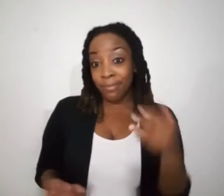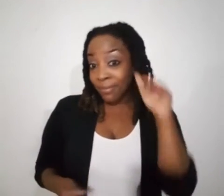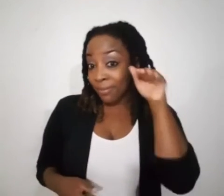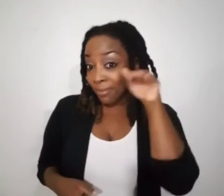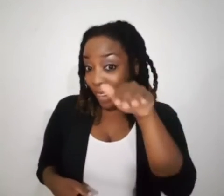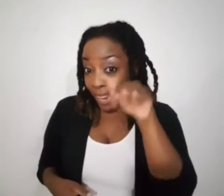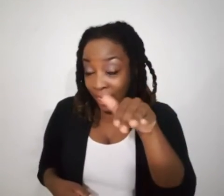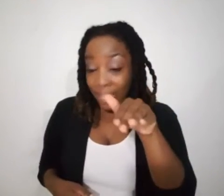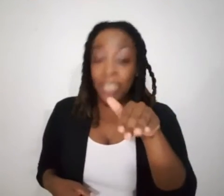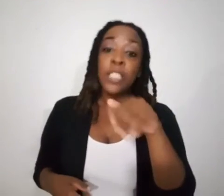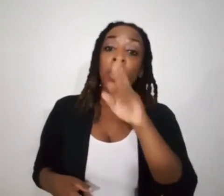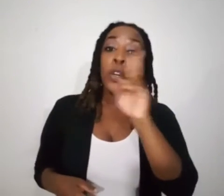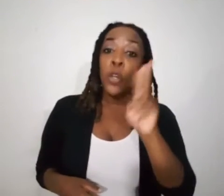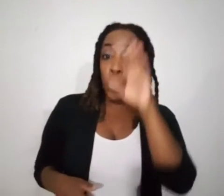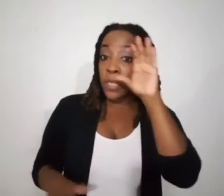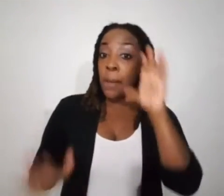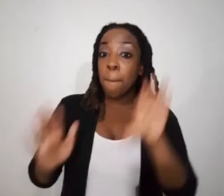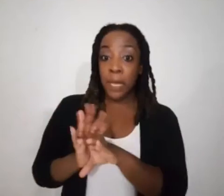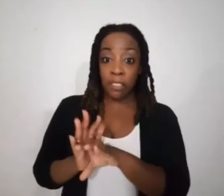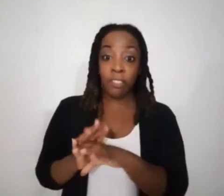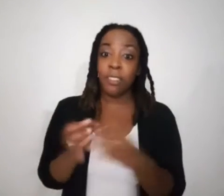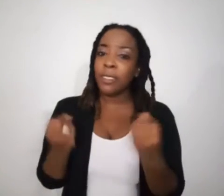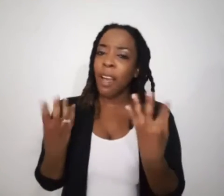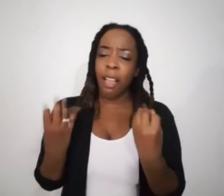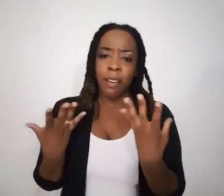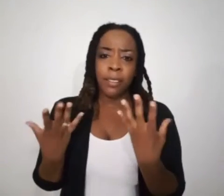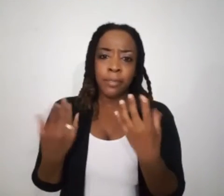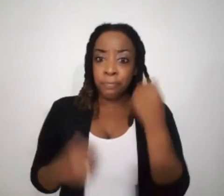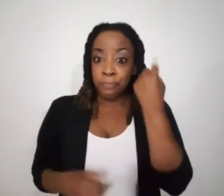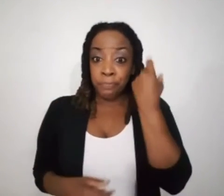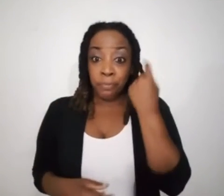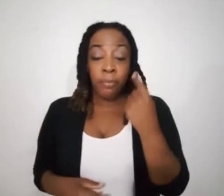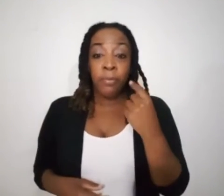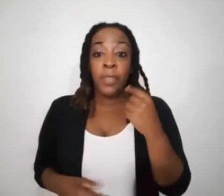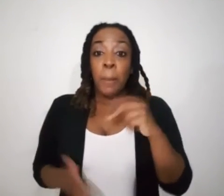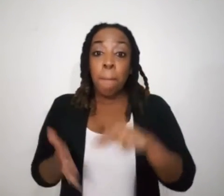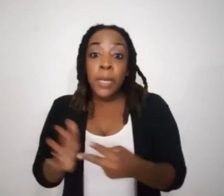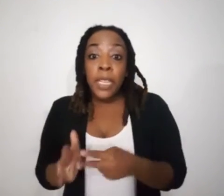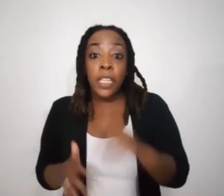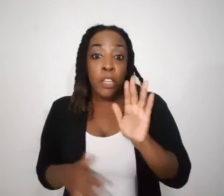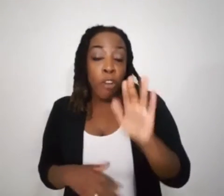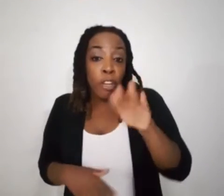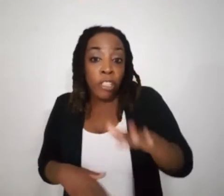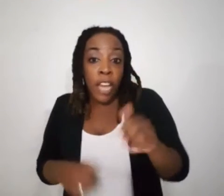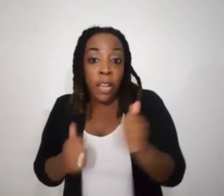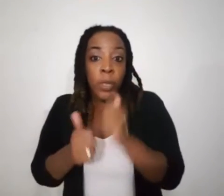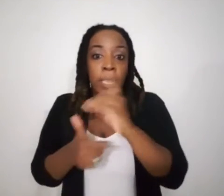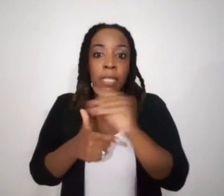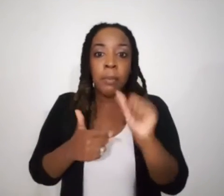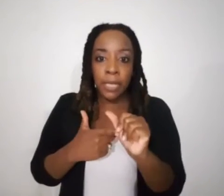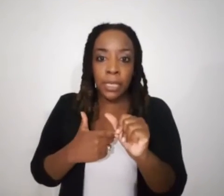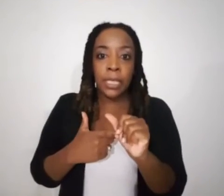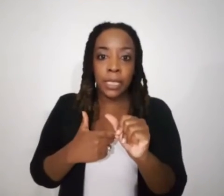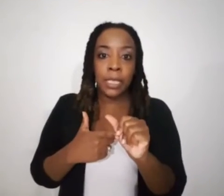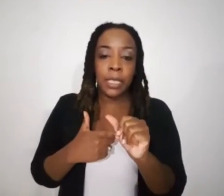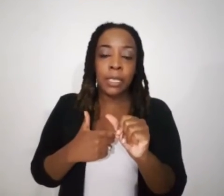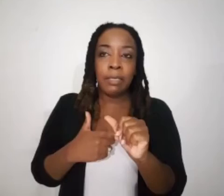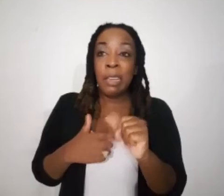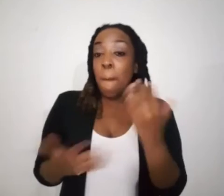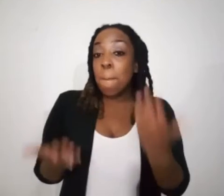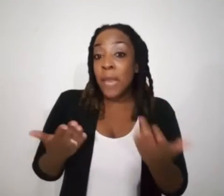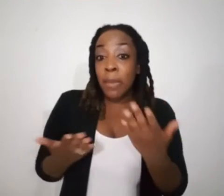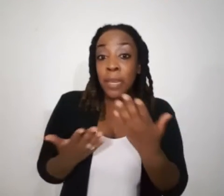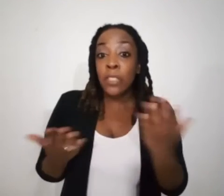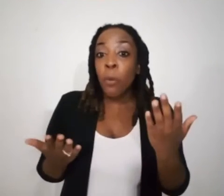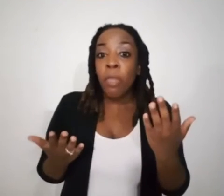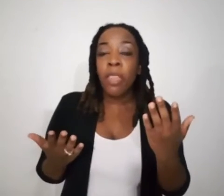disability can take when something is happening that they don't like, that they can show a picture that shows a sad